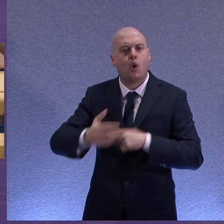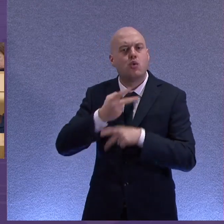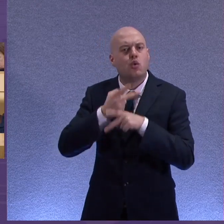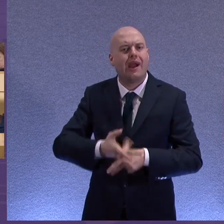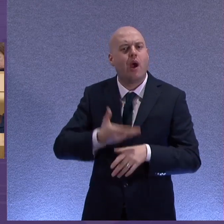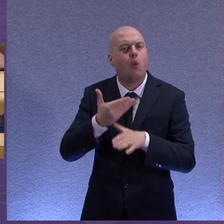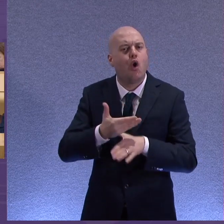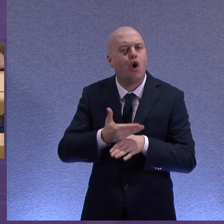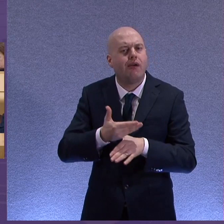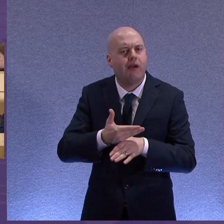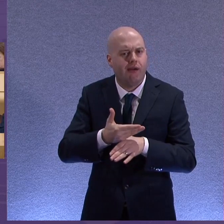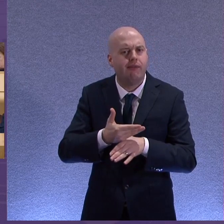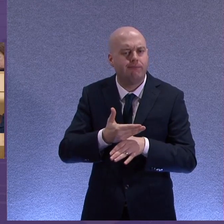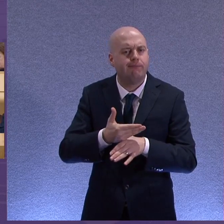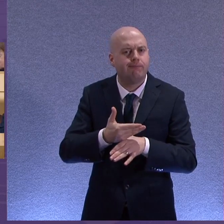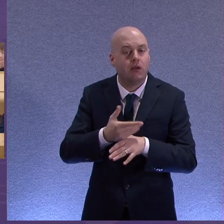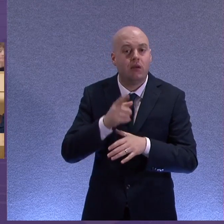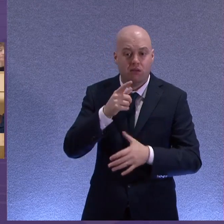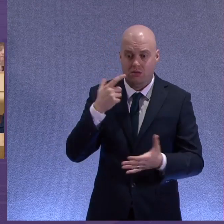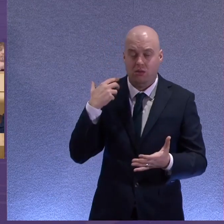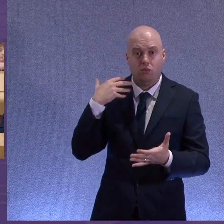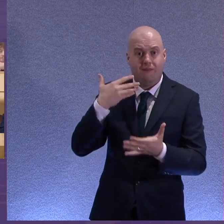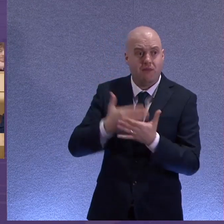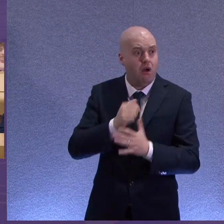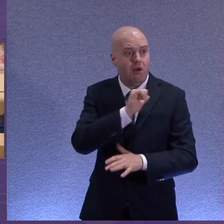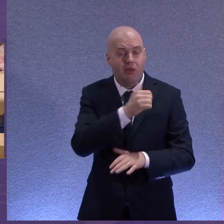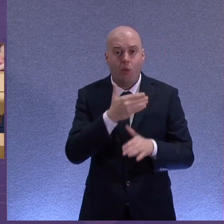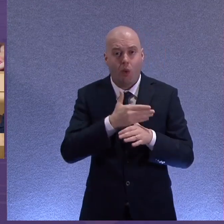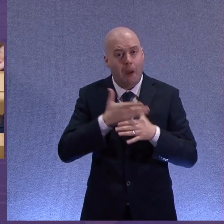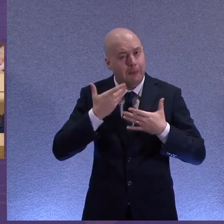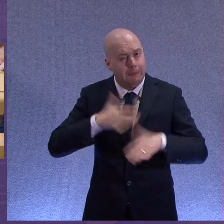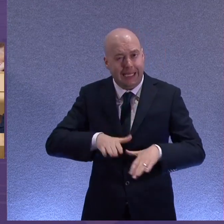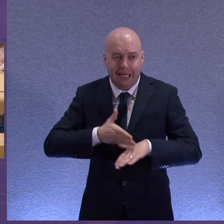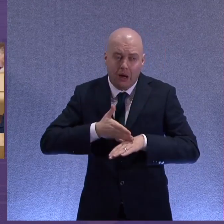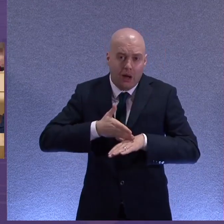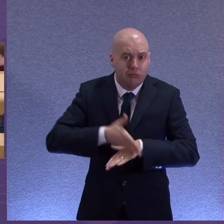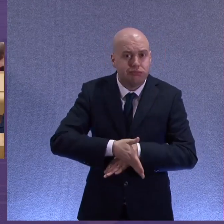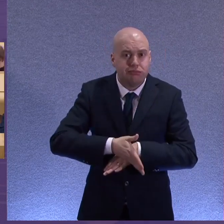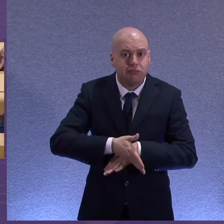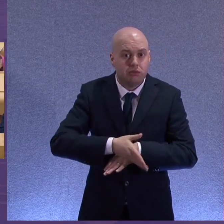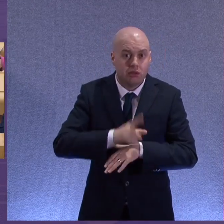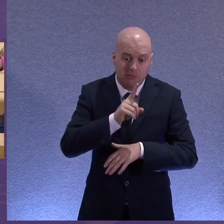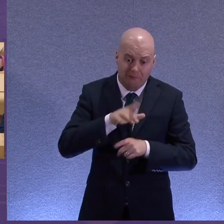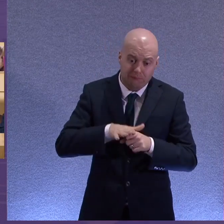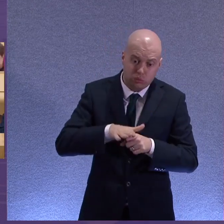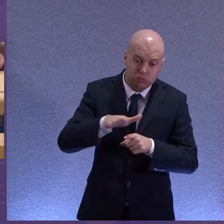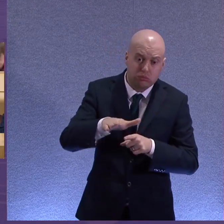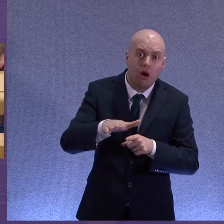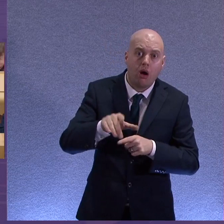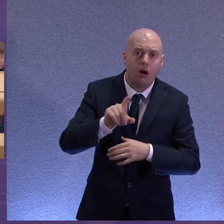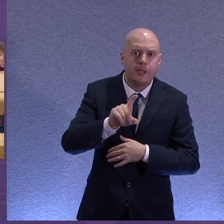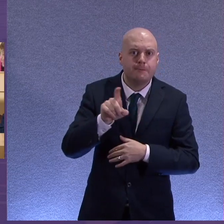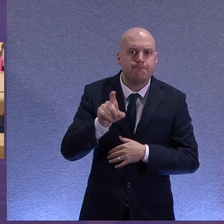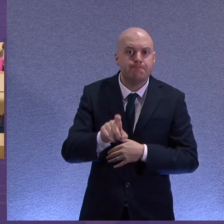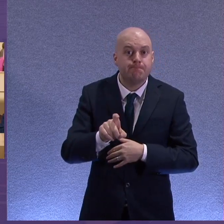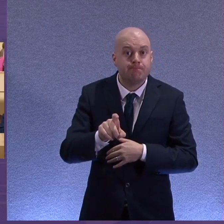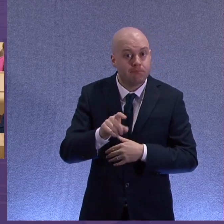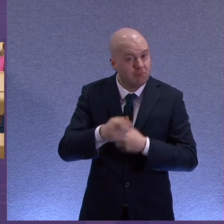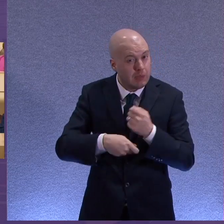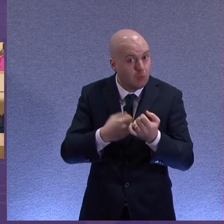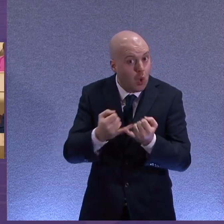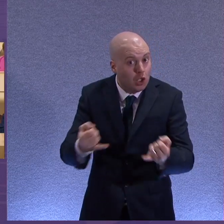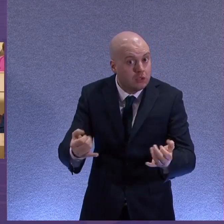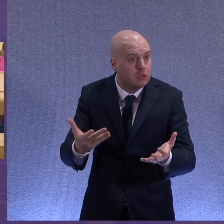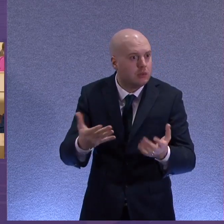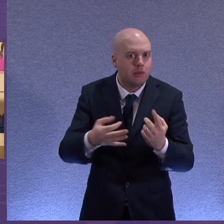do. Nobody knows what the future holds. It is unwritten, but one thing is certain. We will all